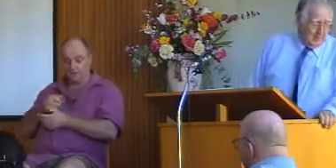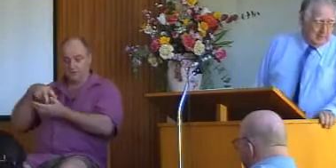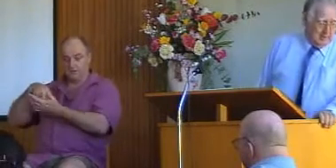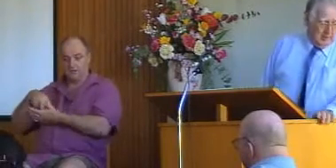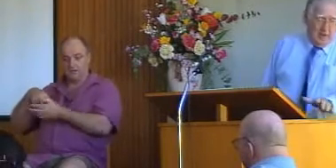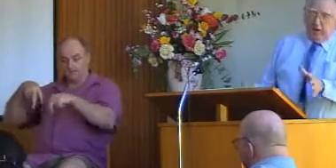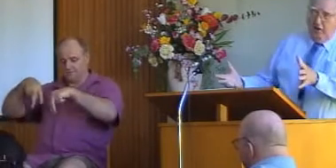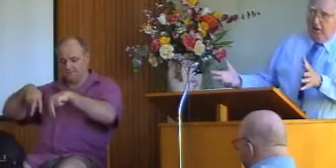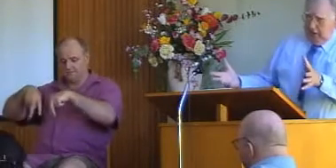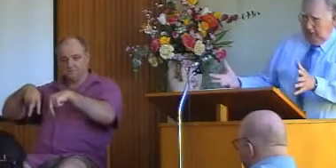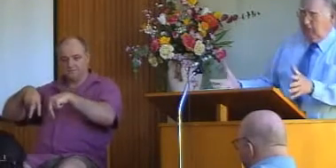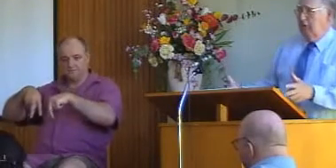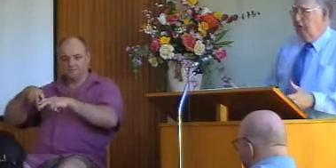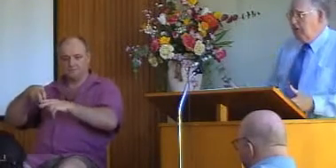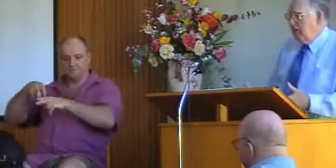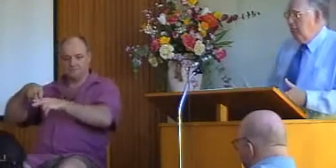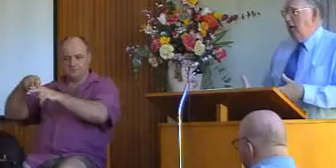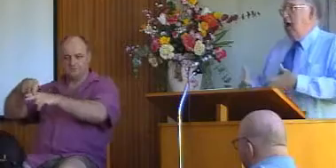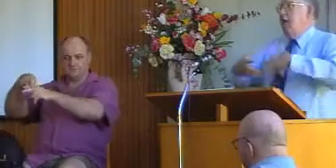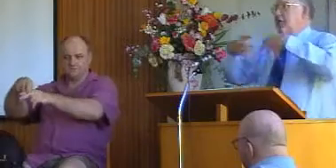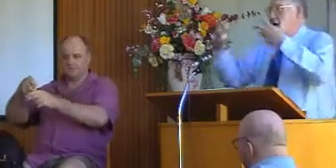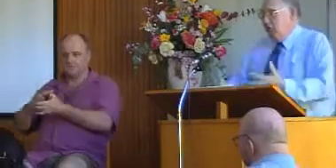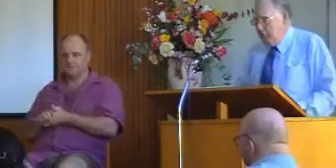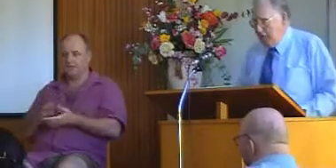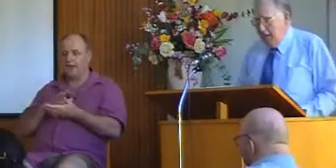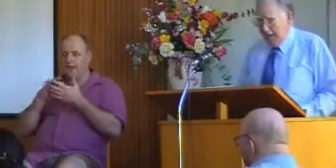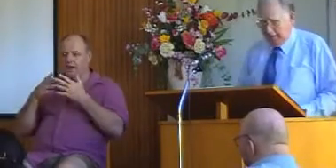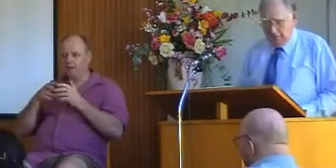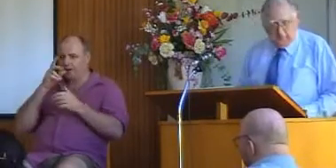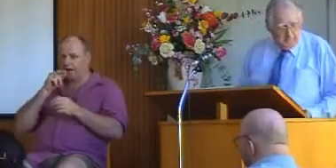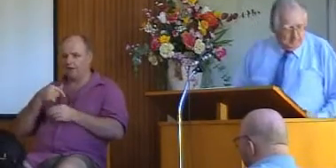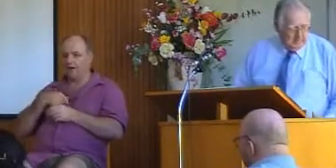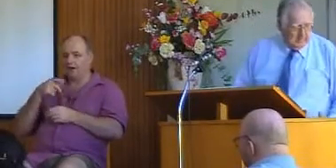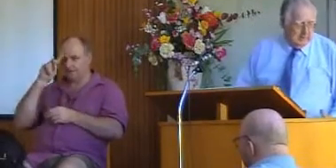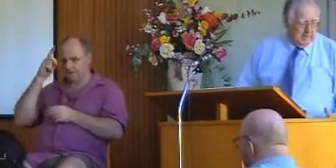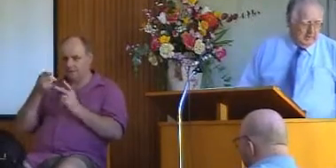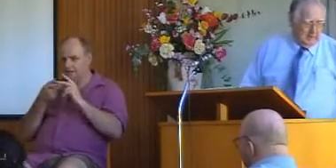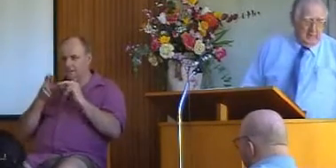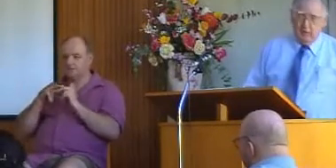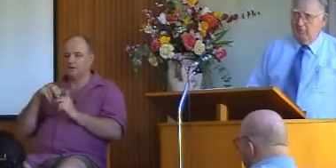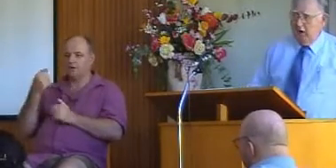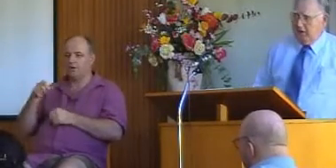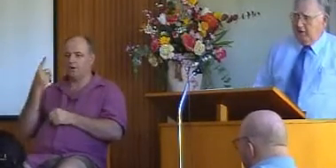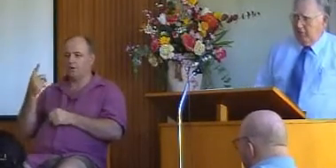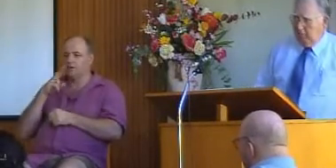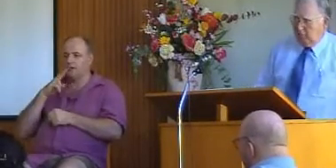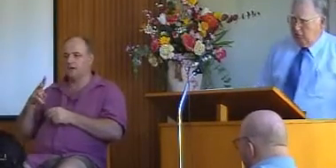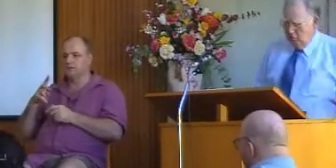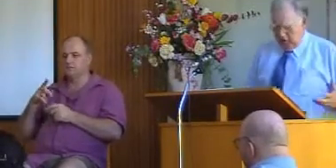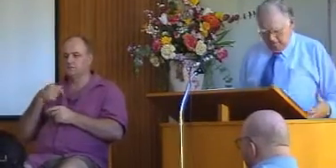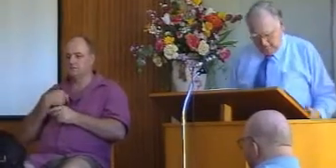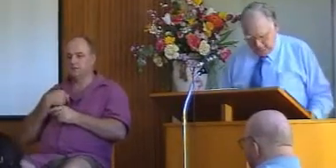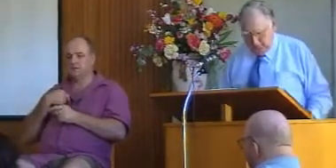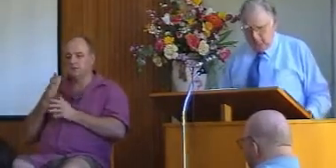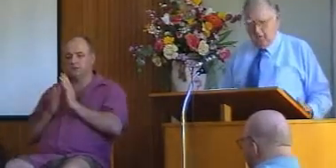up. He said, well, how can I? There's somebody tells me about it. And he invited Philip to